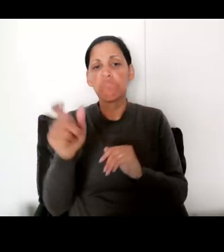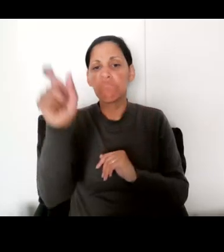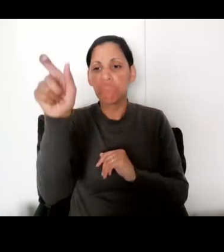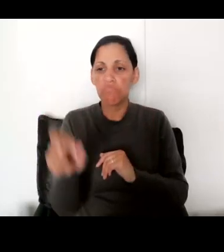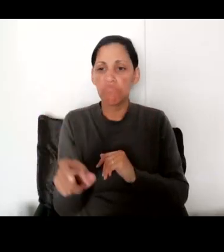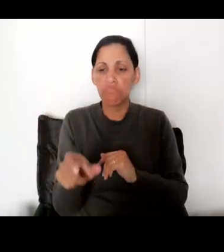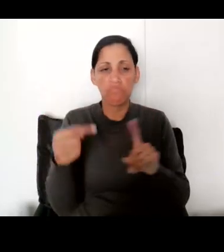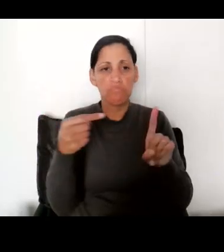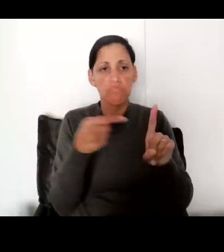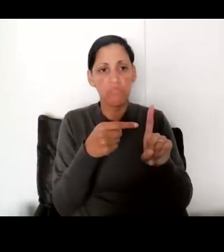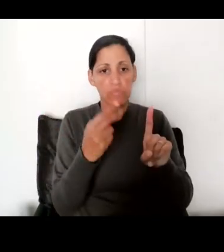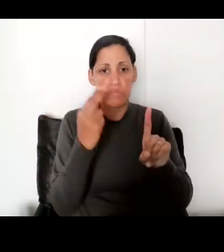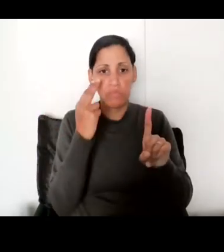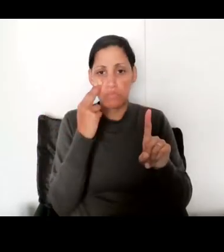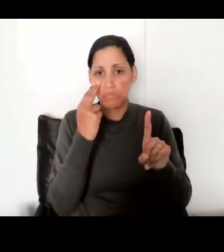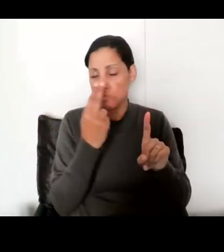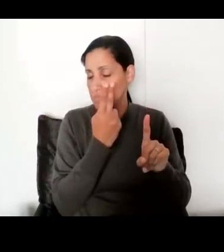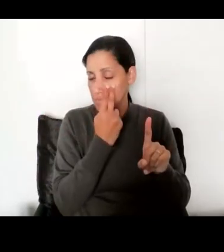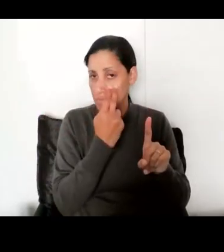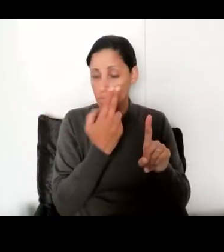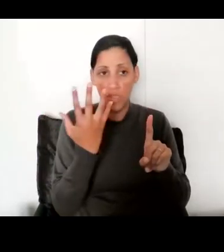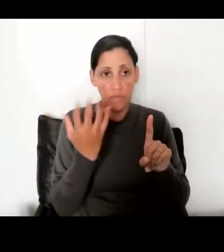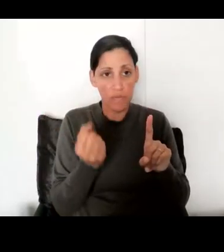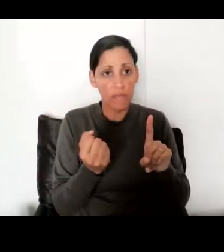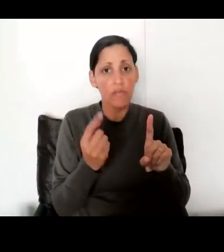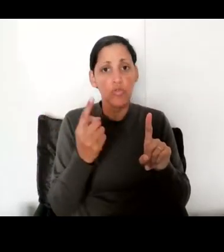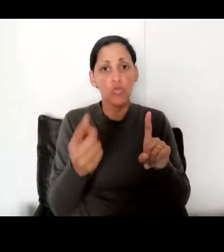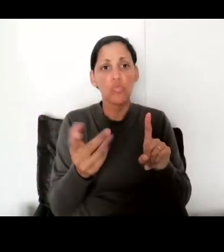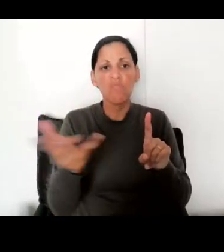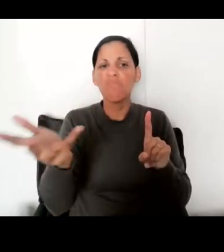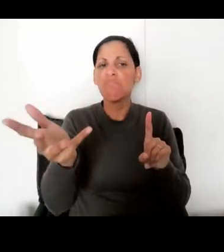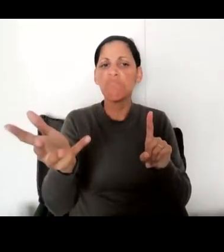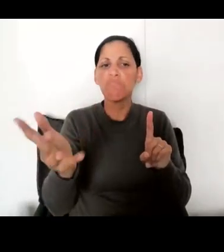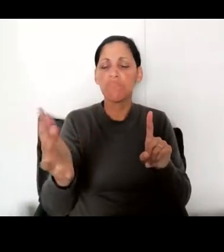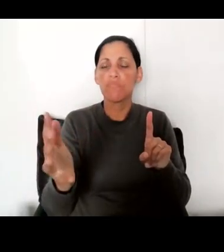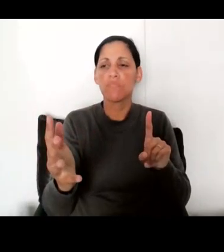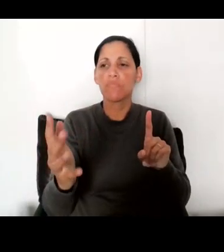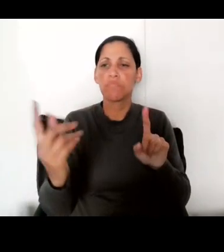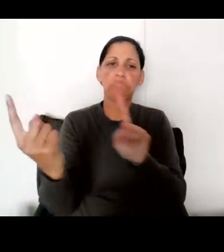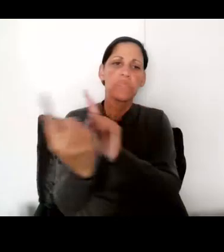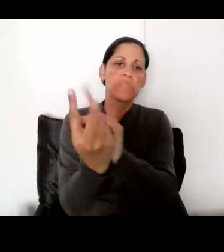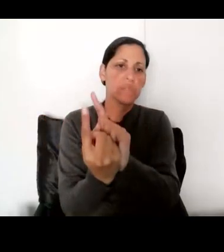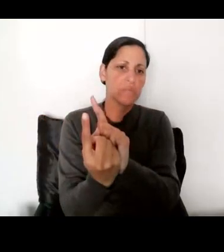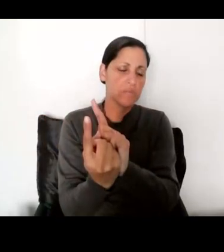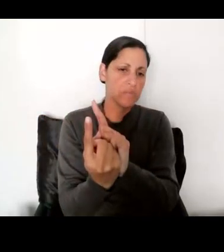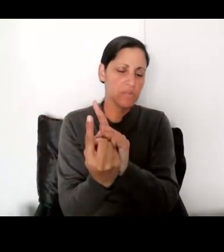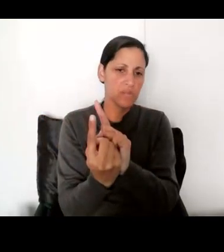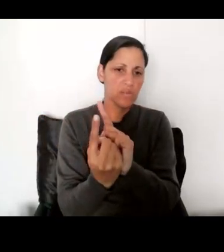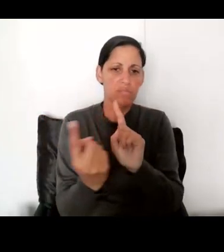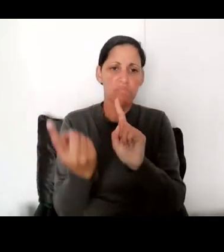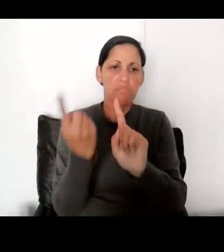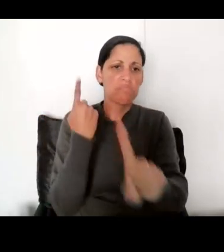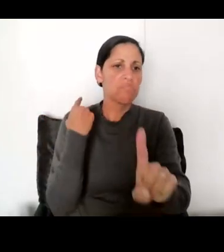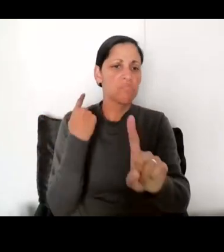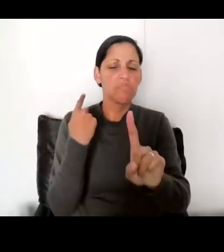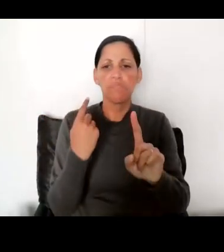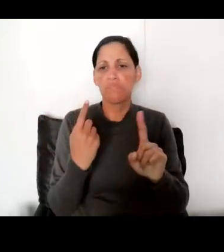visually impaired. When you meet them on the streets, it's like you're passing as